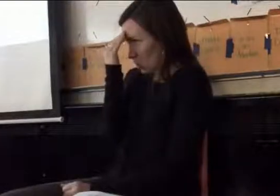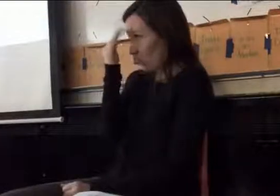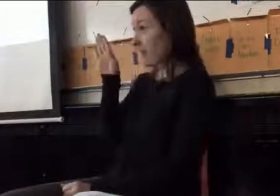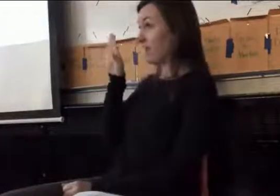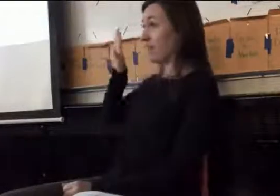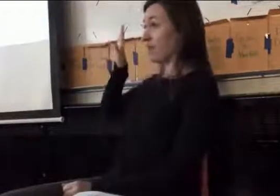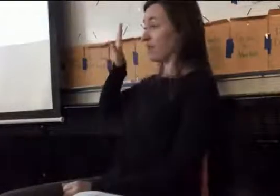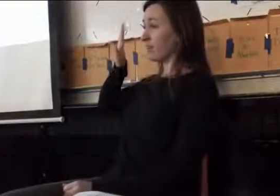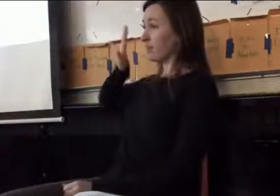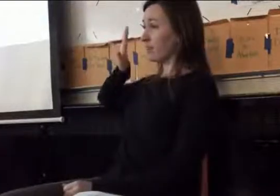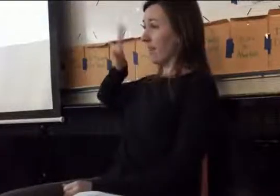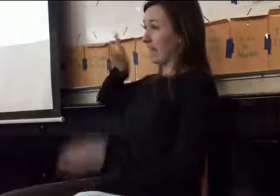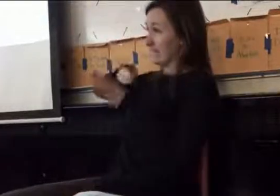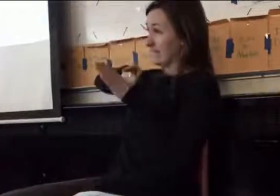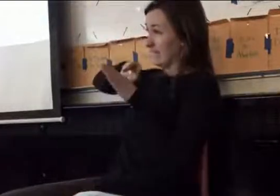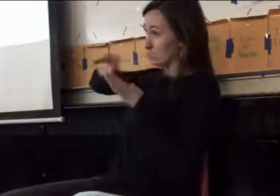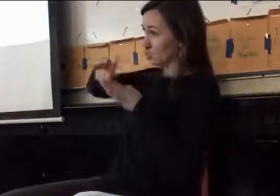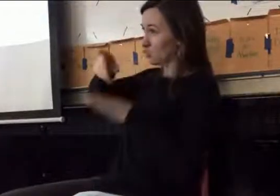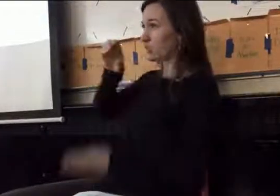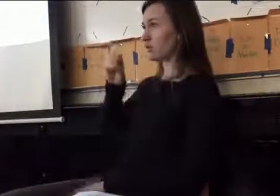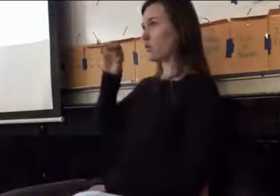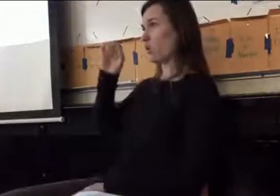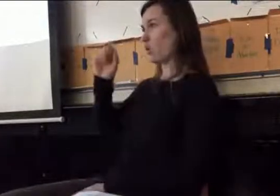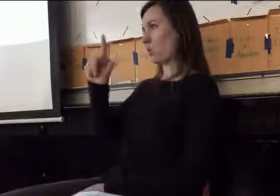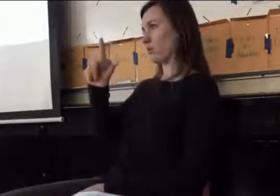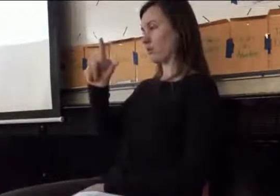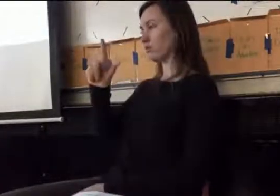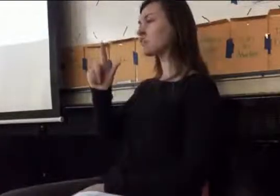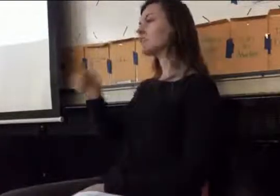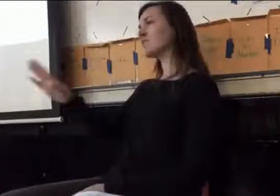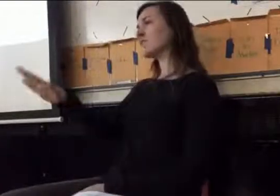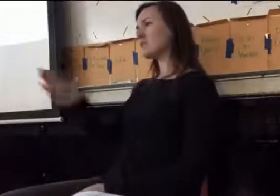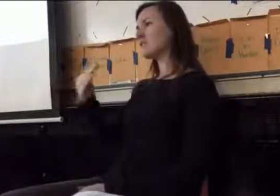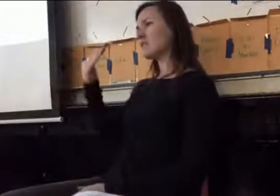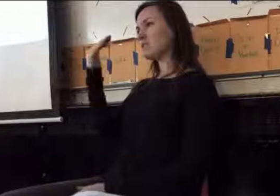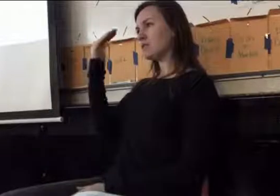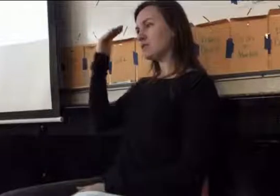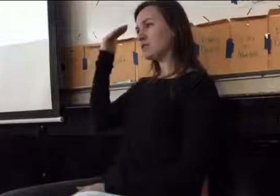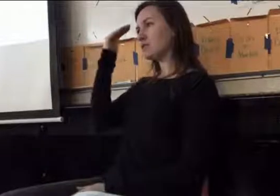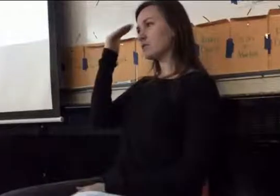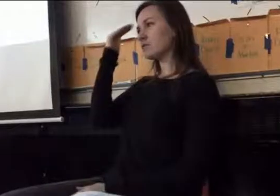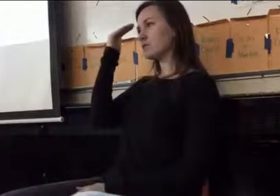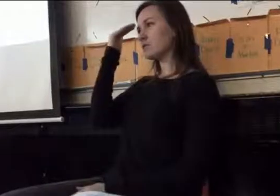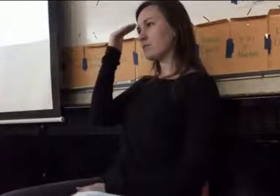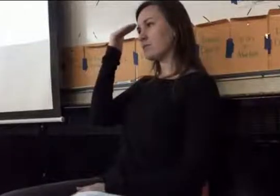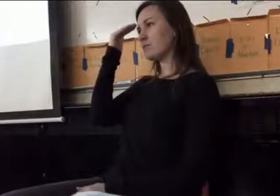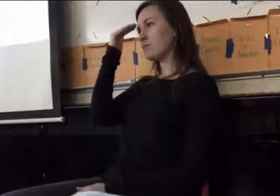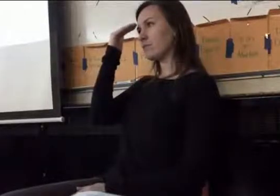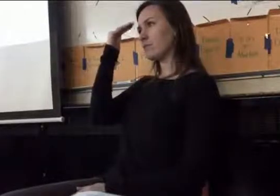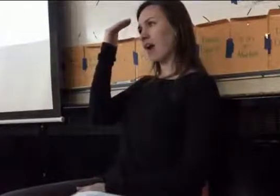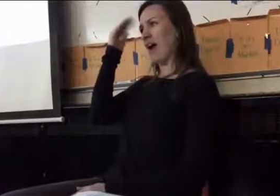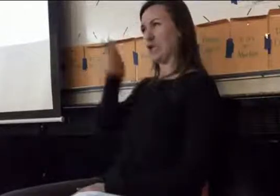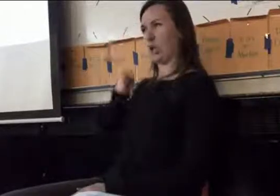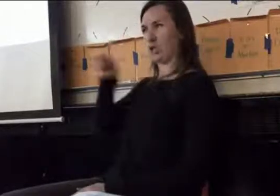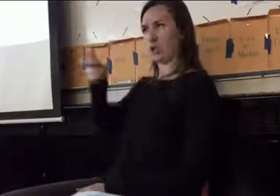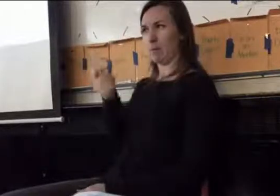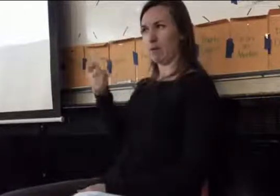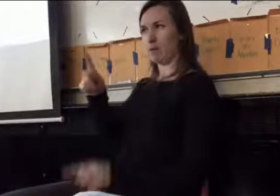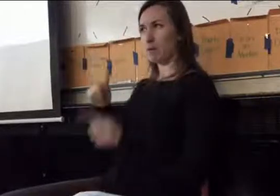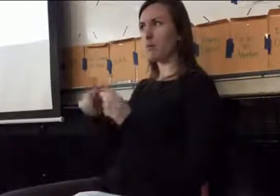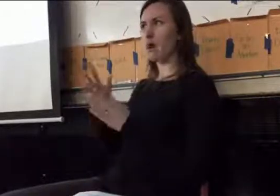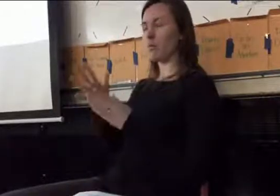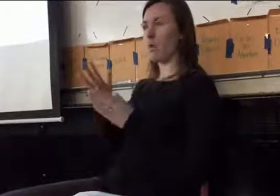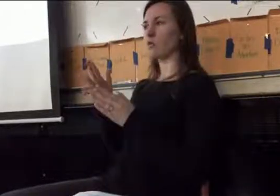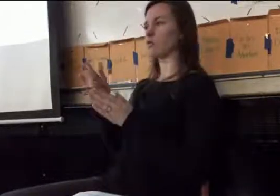oil, that he is going to be an oil person. And I know we're skipping down to Rockefeller, but it's because I want to talk about like the exciting ones first.